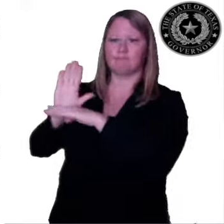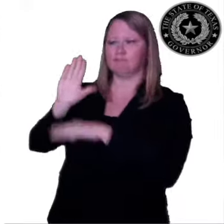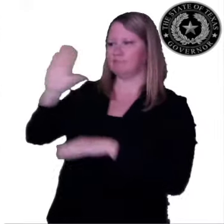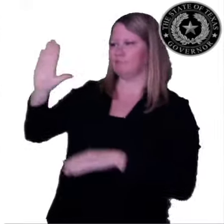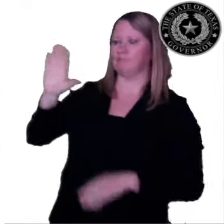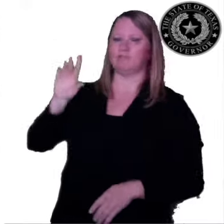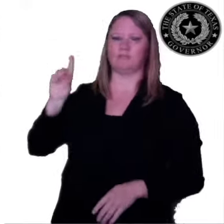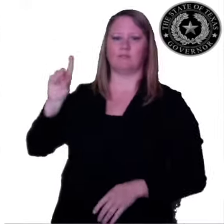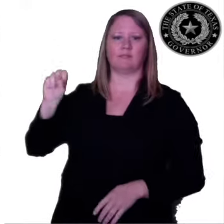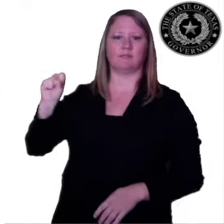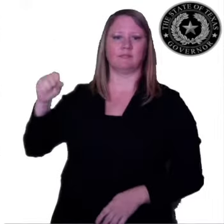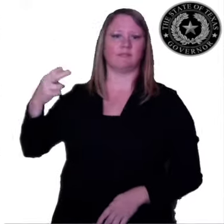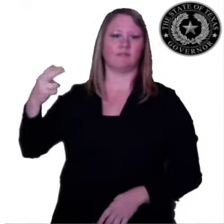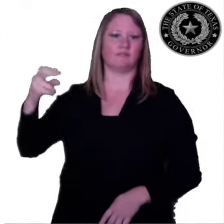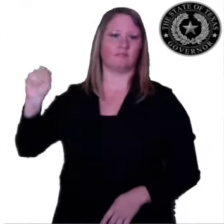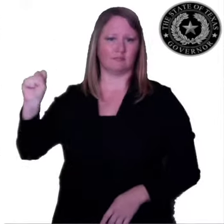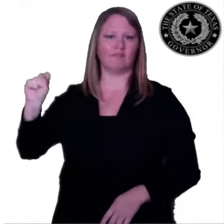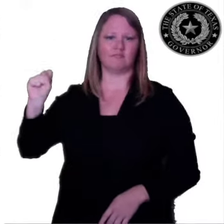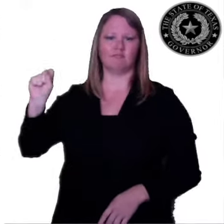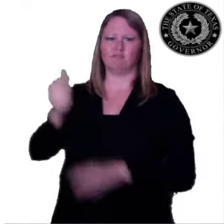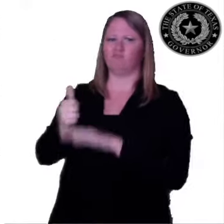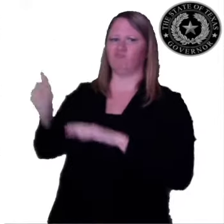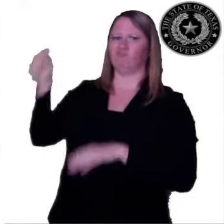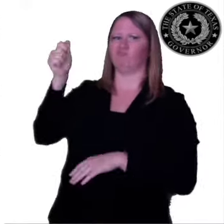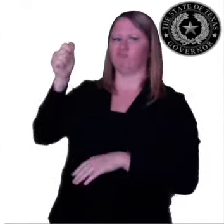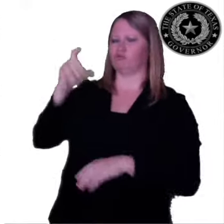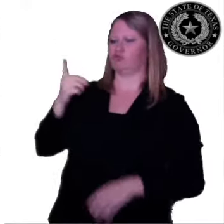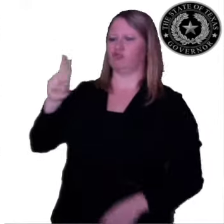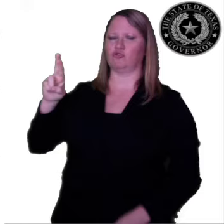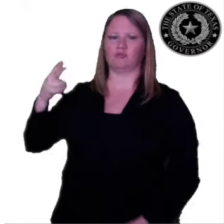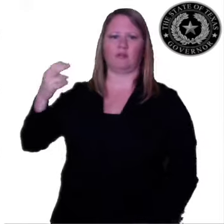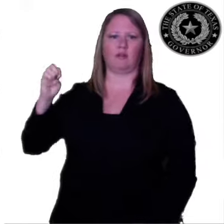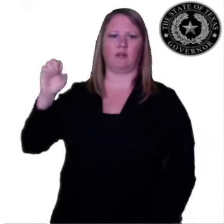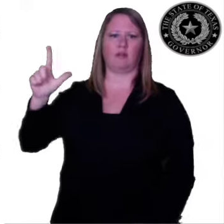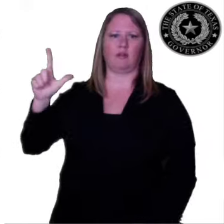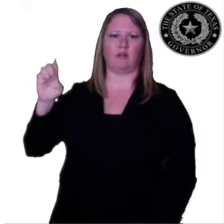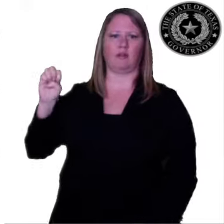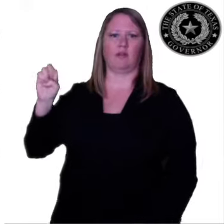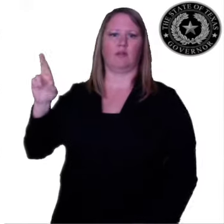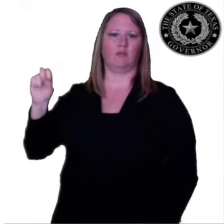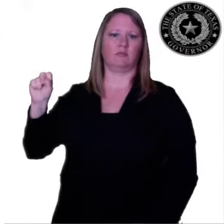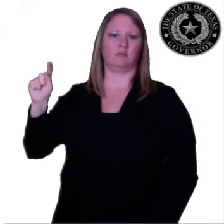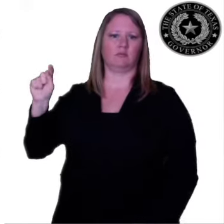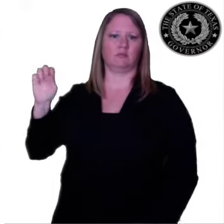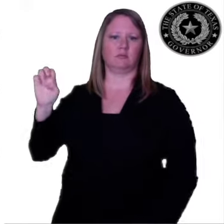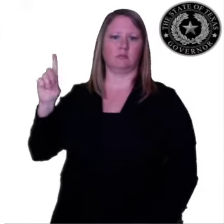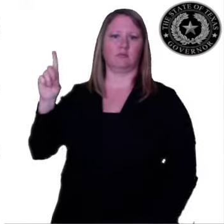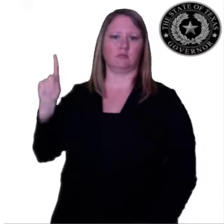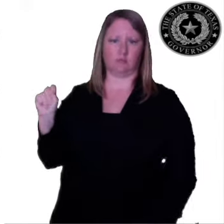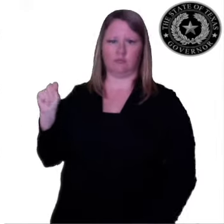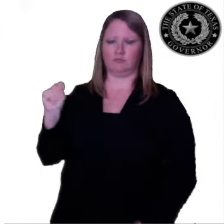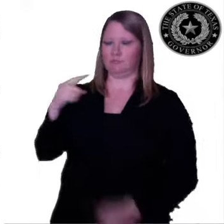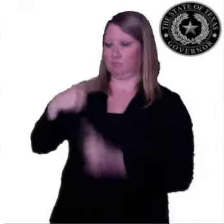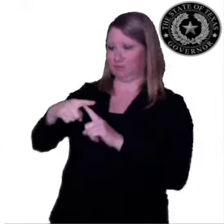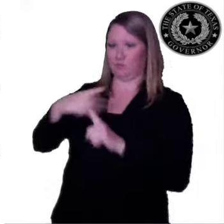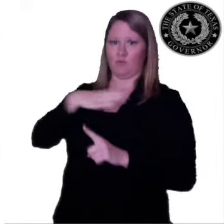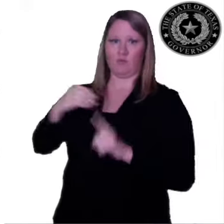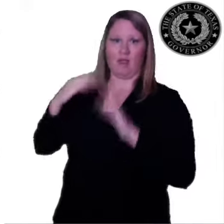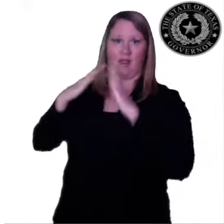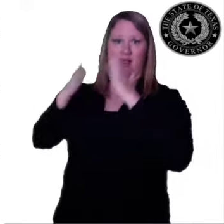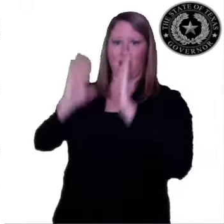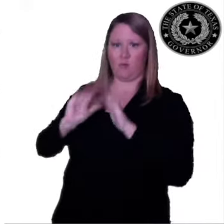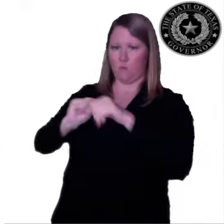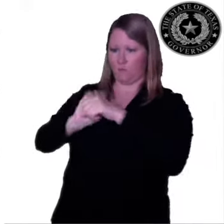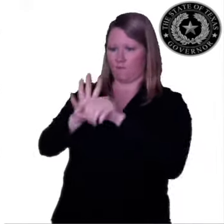DSHS Commissioner Dr. Hellerstedt and White House Coronavirus Response Coordinator Dr. Birx, that